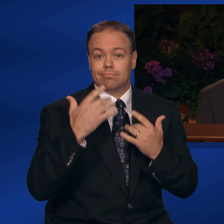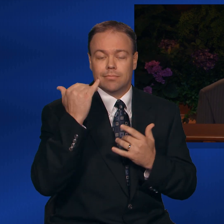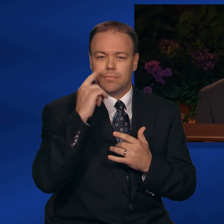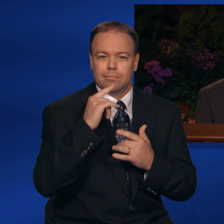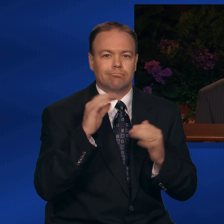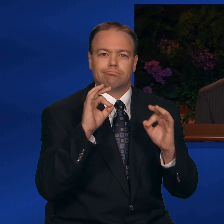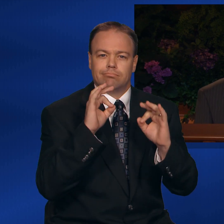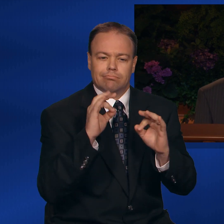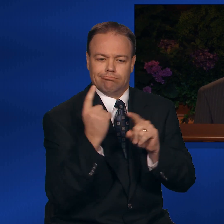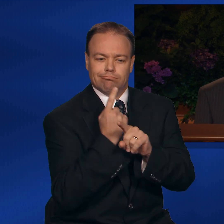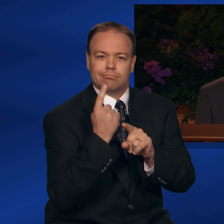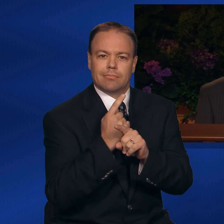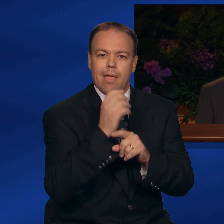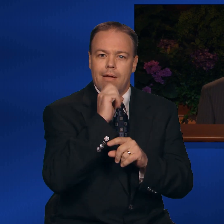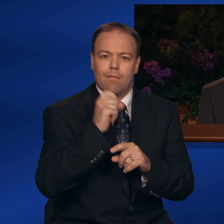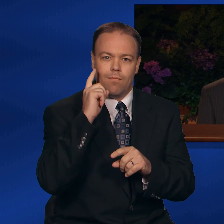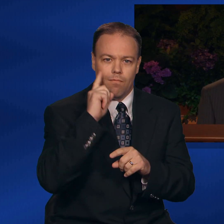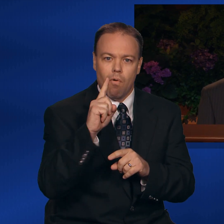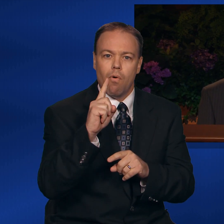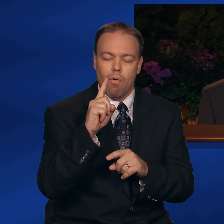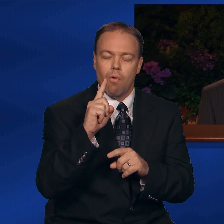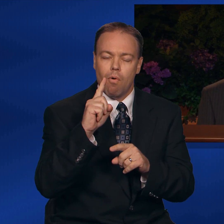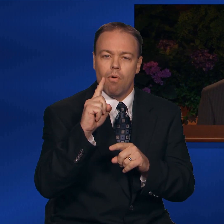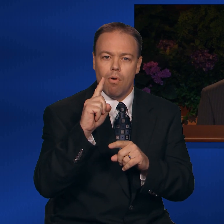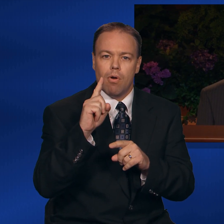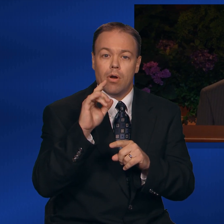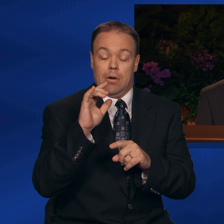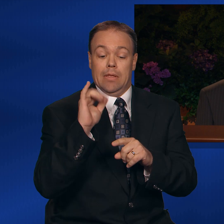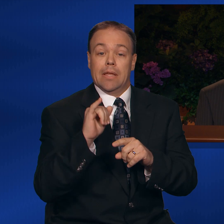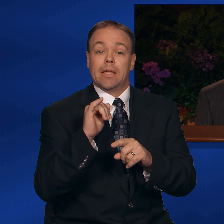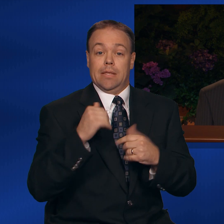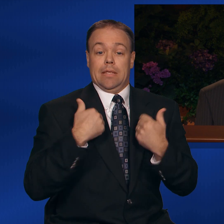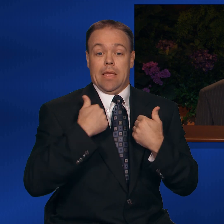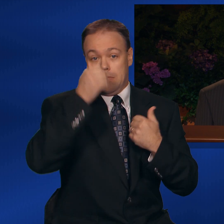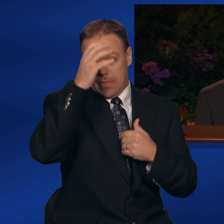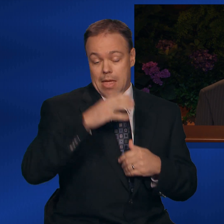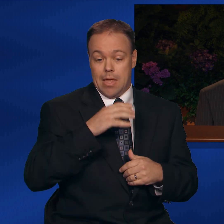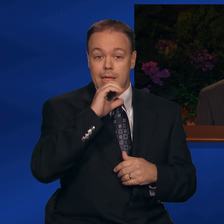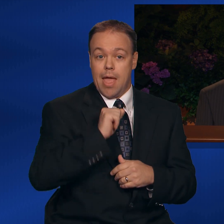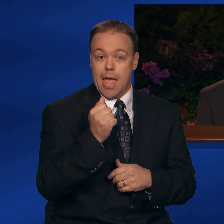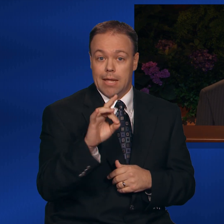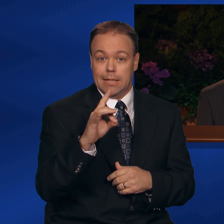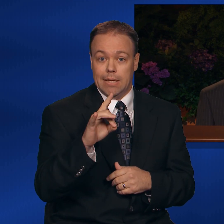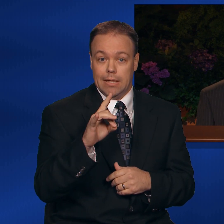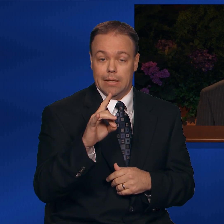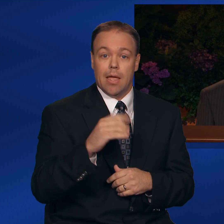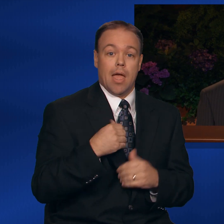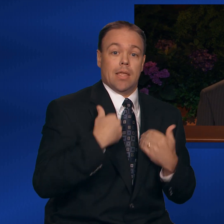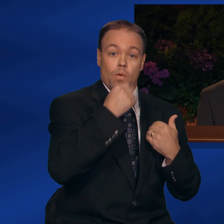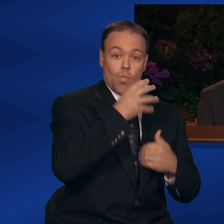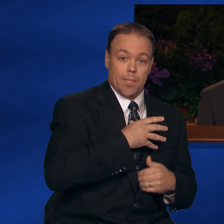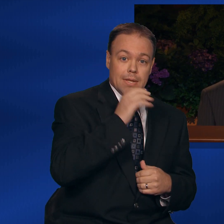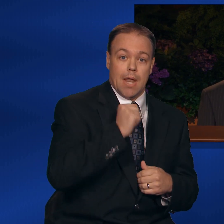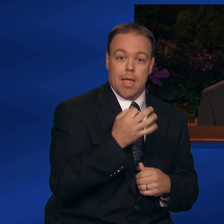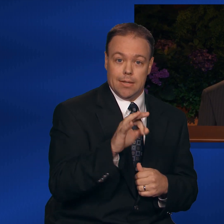missionary service to 18 for young men and 19 for young women.